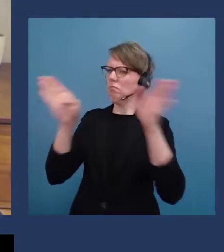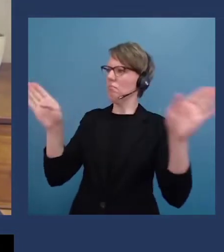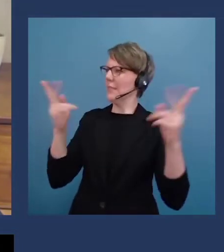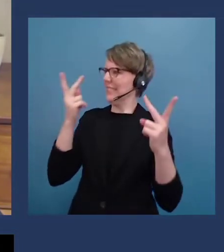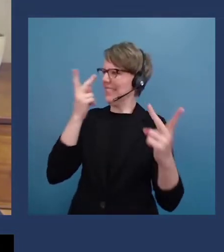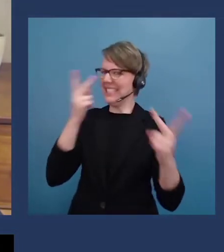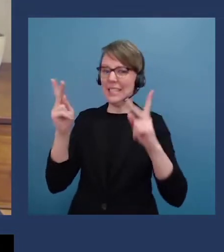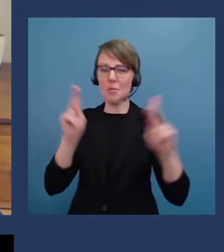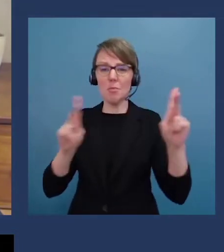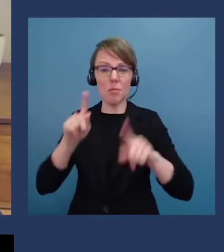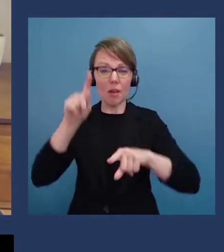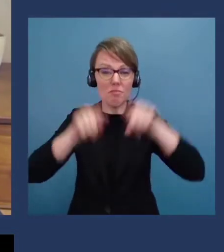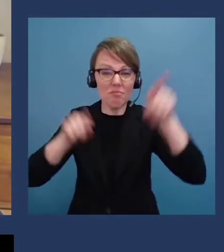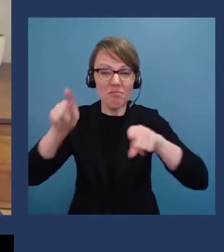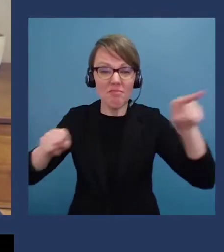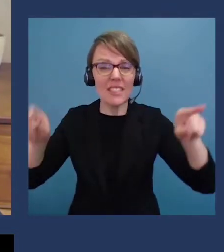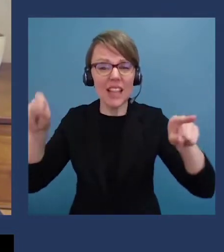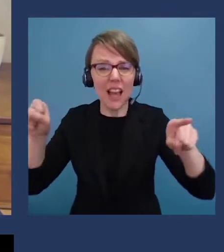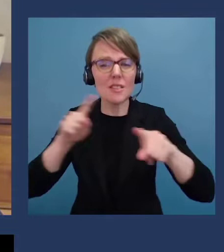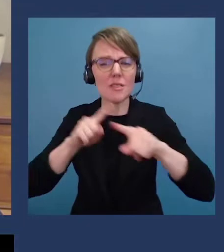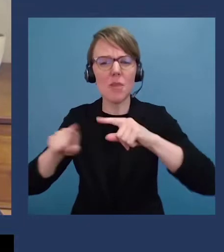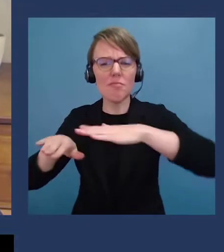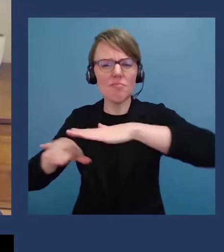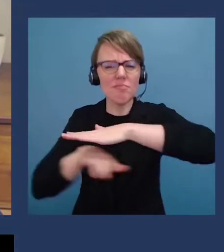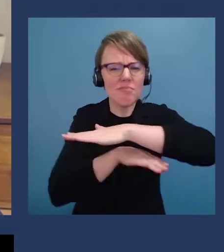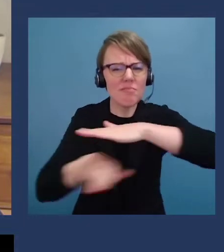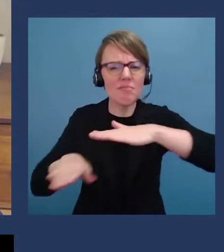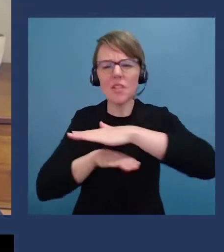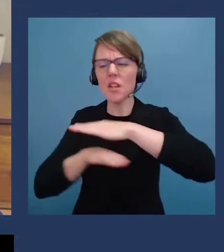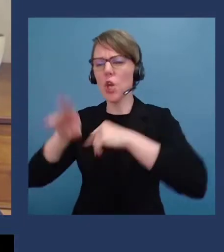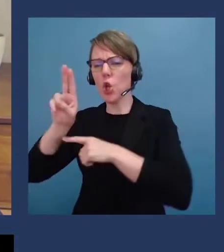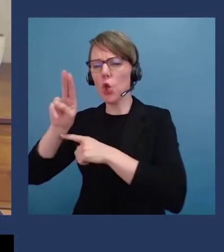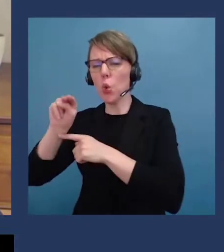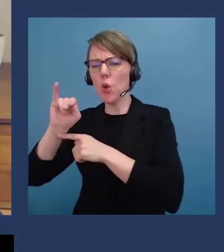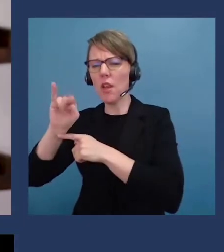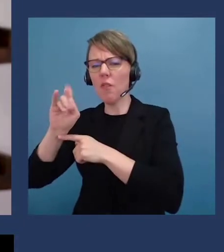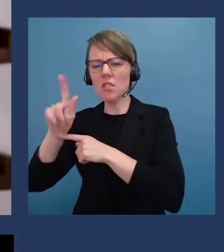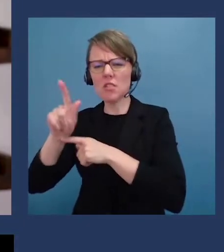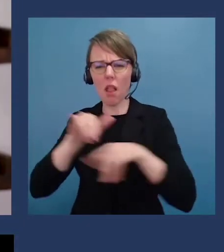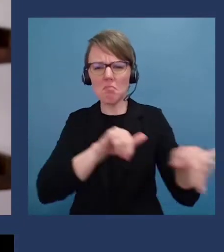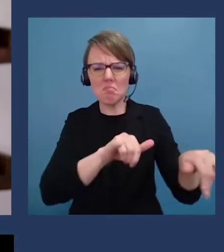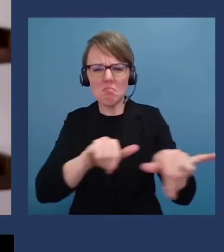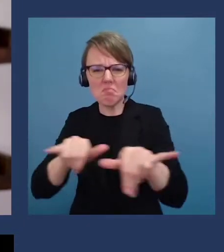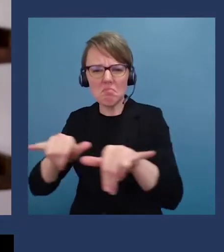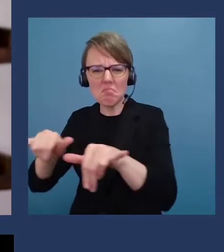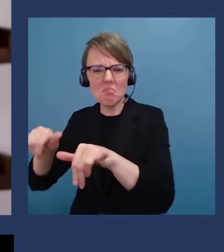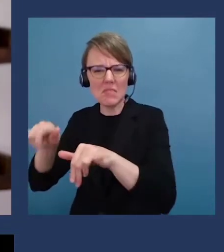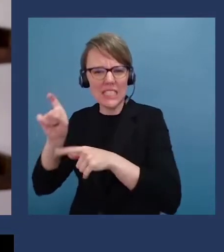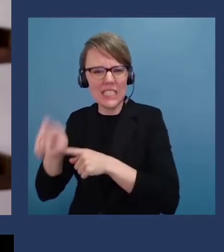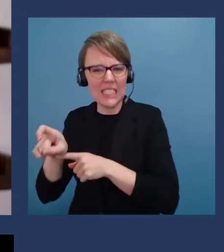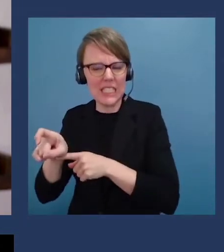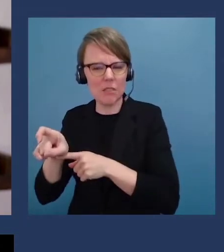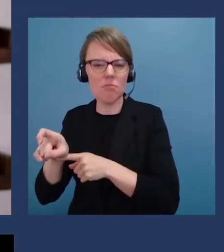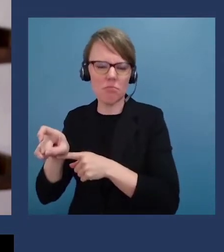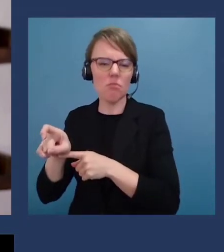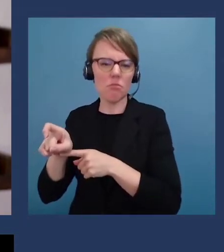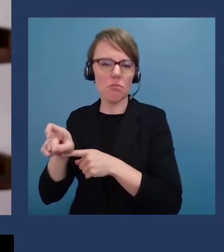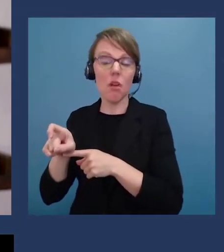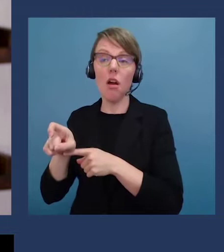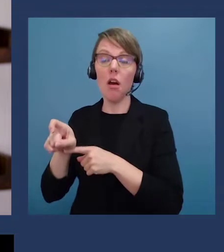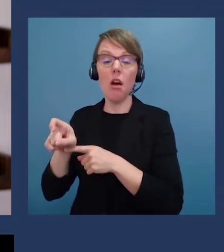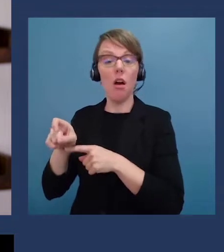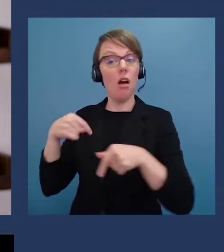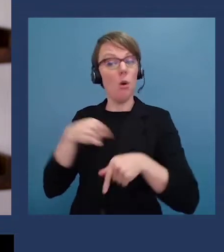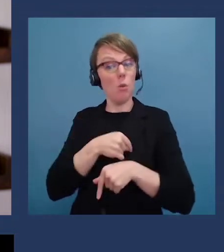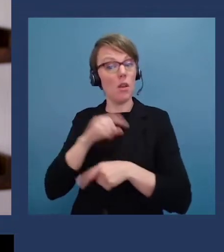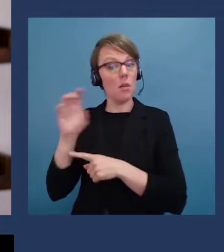involved with this accessibility community, I've learned so much about what universality there